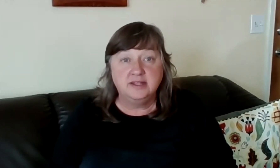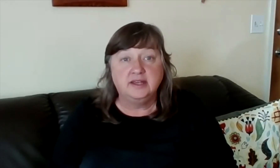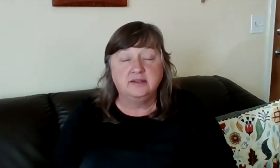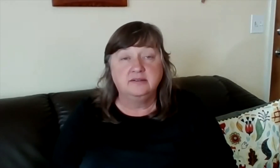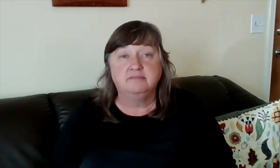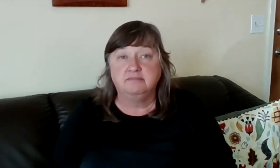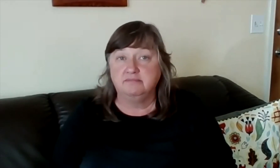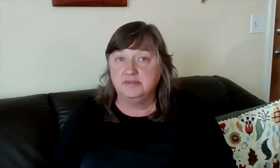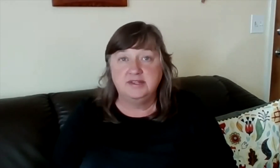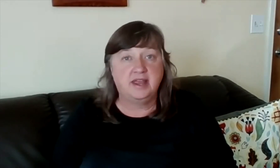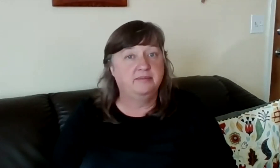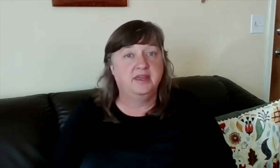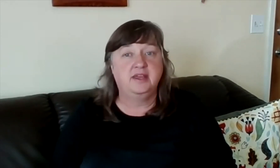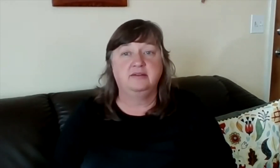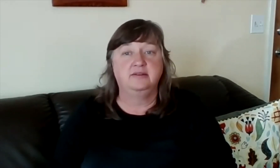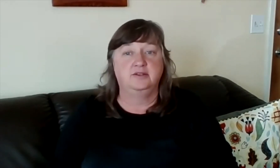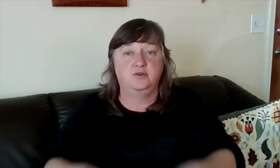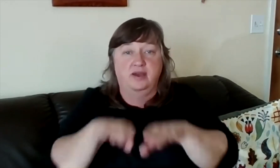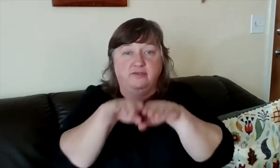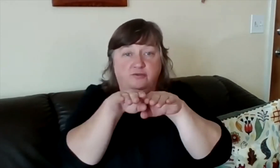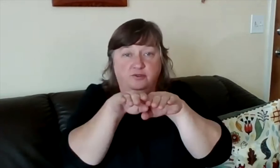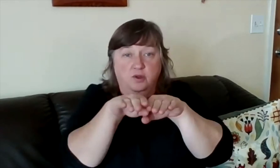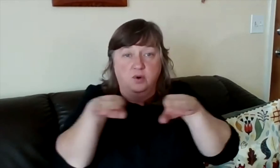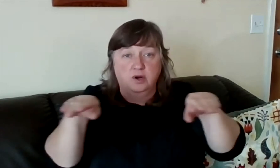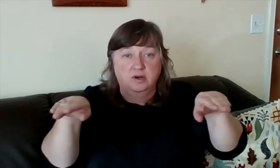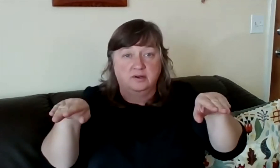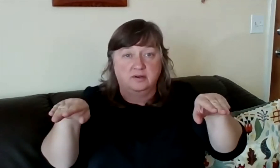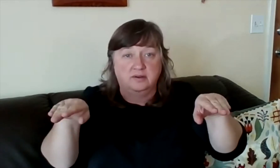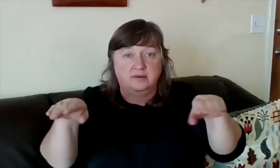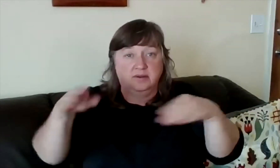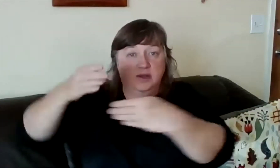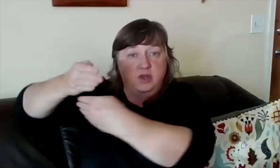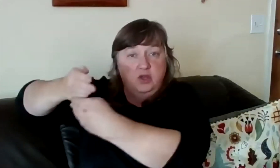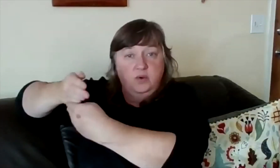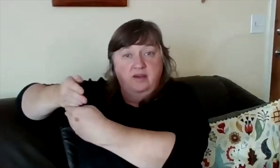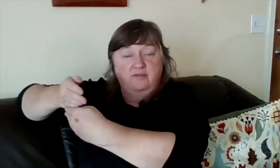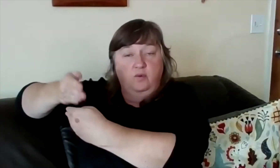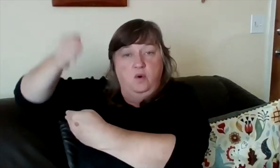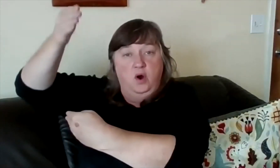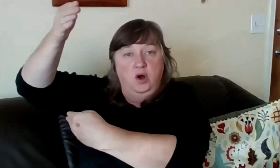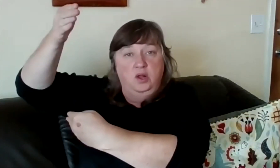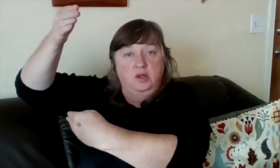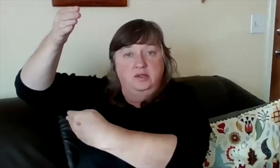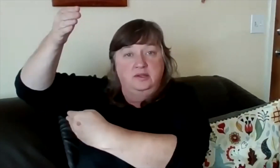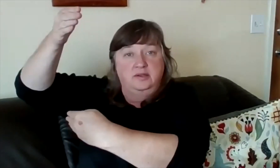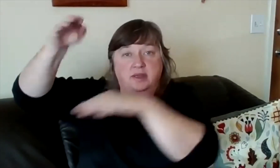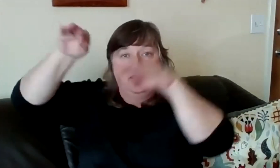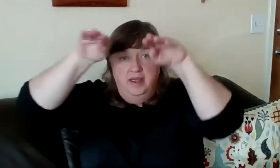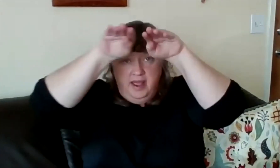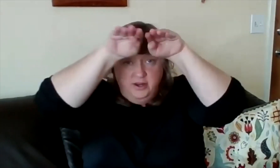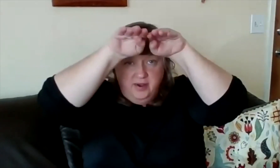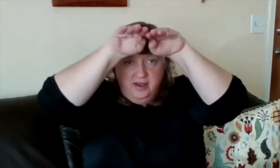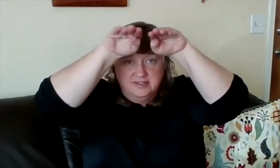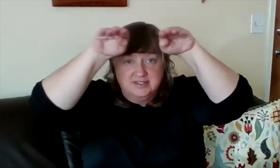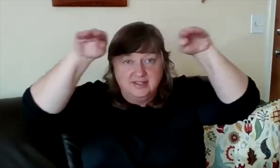Ceiling, same thing. So you have a floor, you have a wall, and you have a